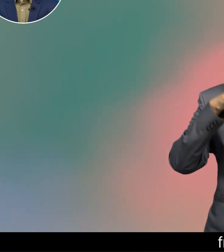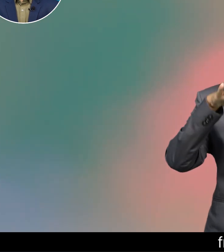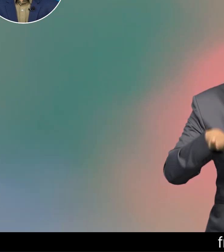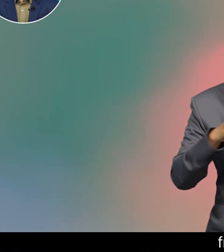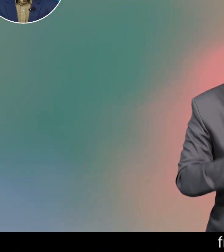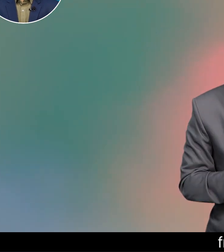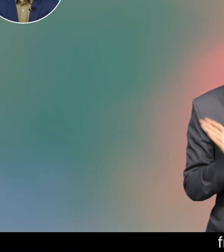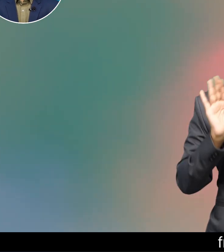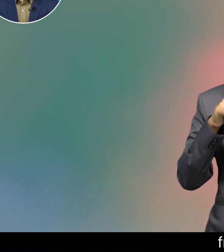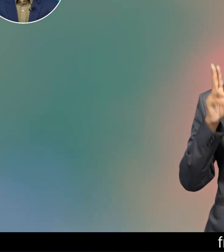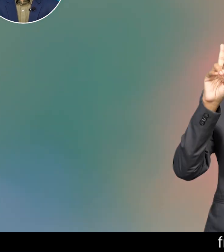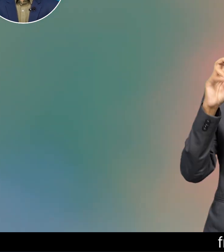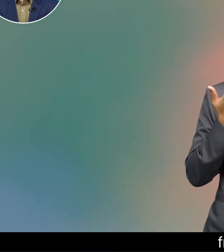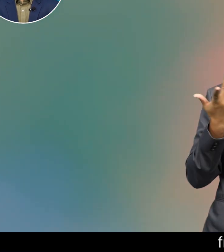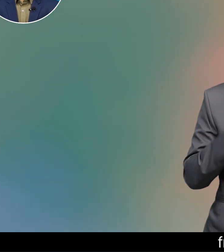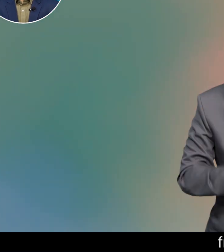from the topic